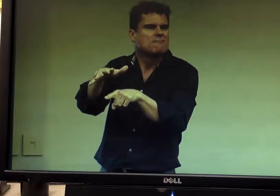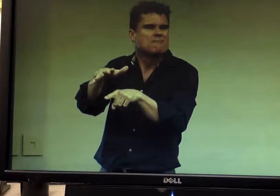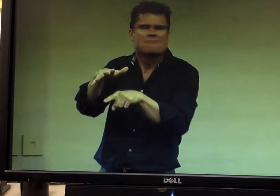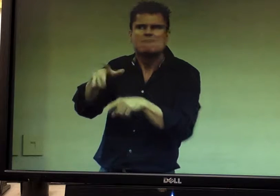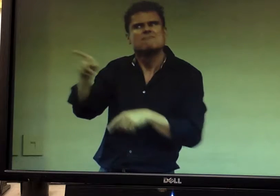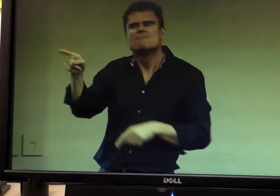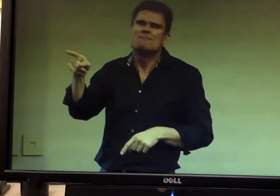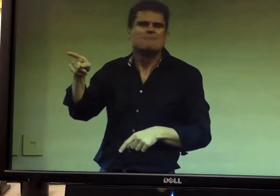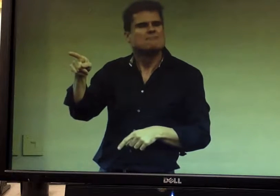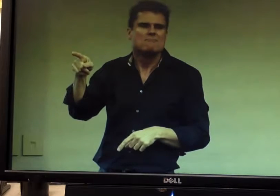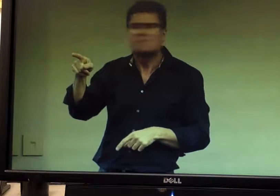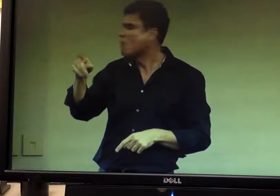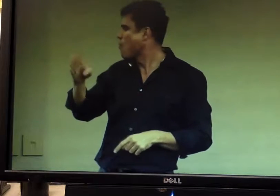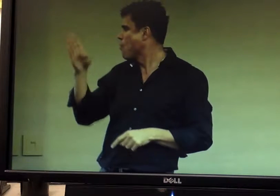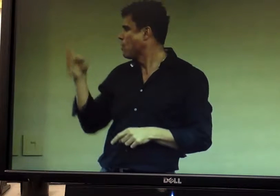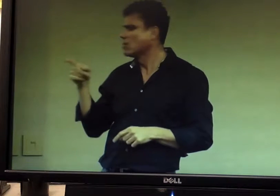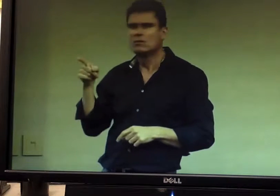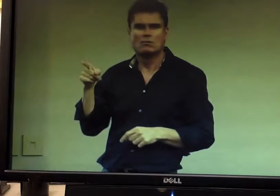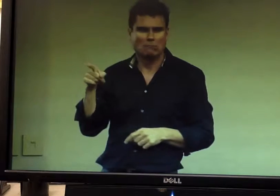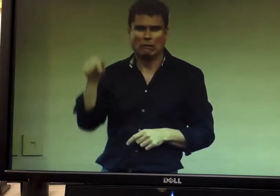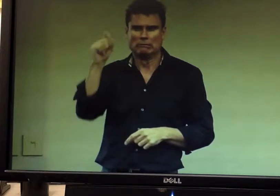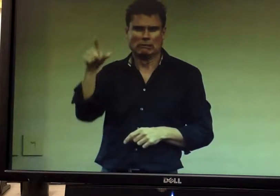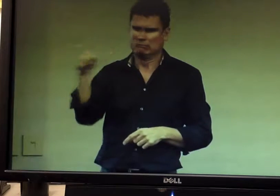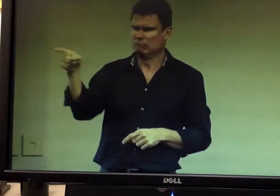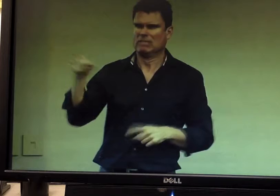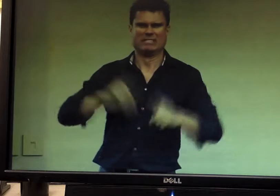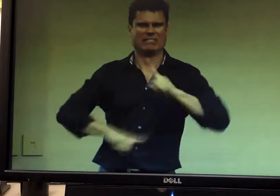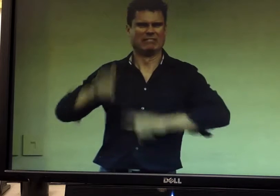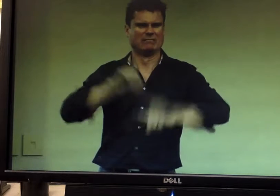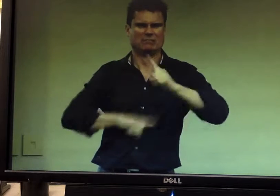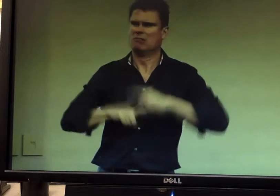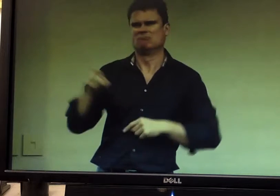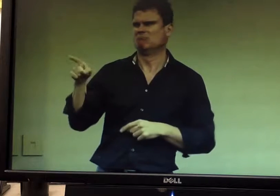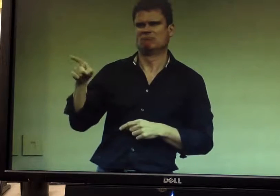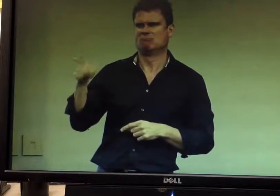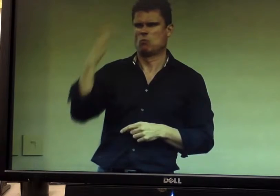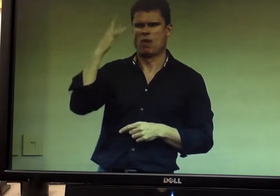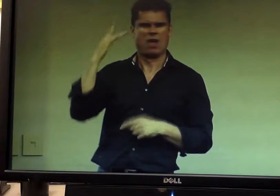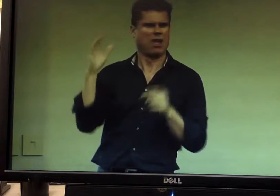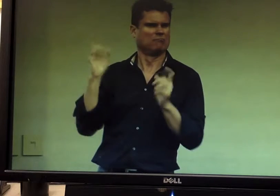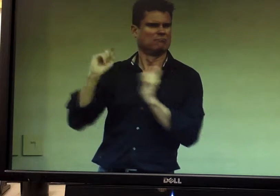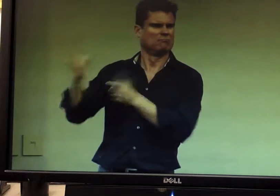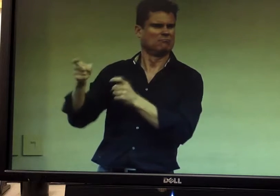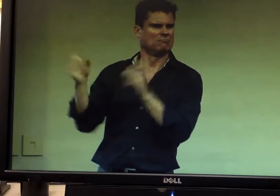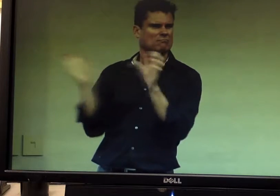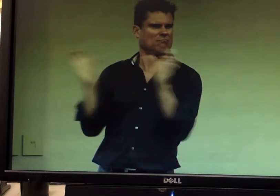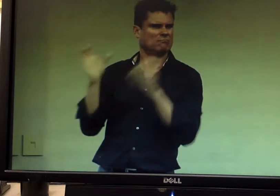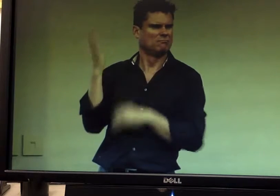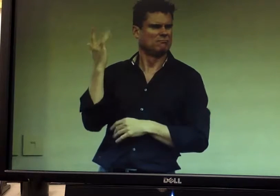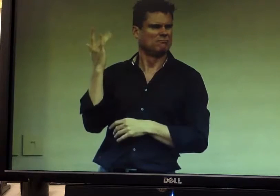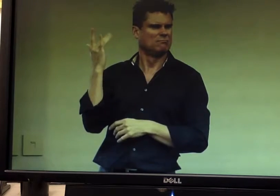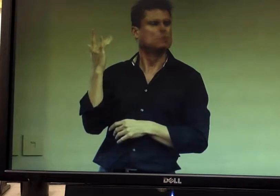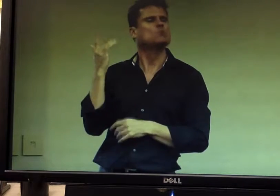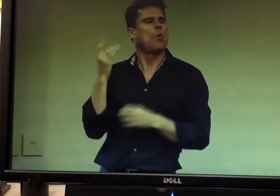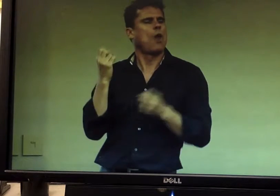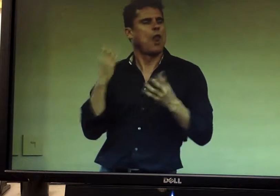Oftentimes, the community members will identify a deaf interpreter as not actually deaf. Suppose that they grew up mainstreamed. A lot of people will question